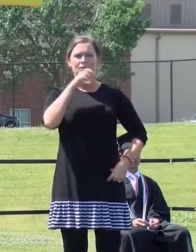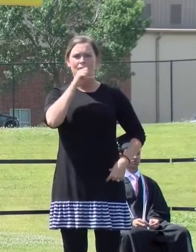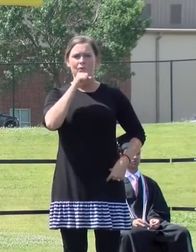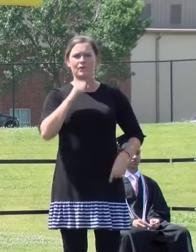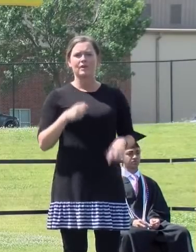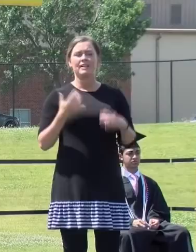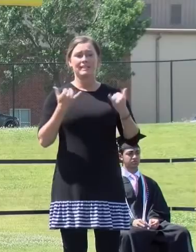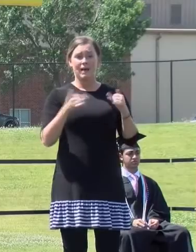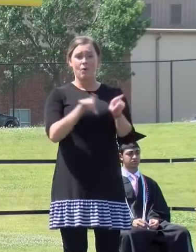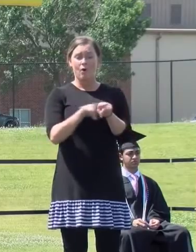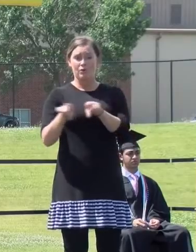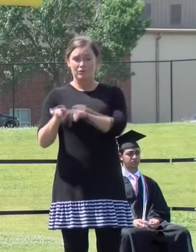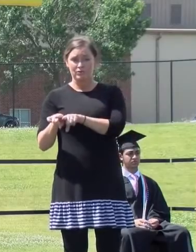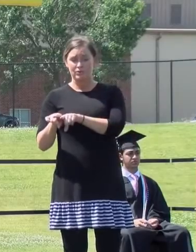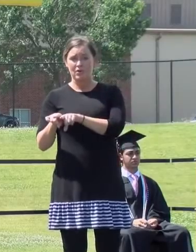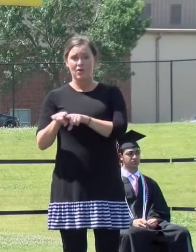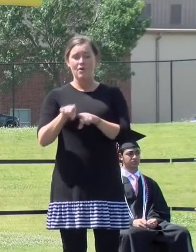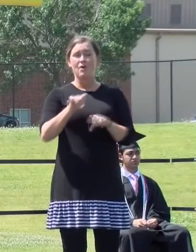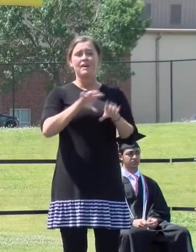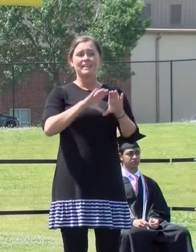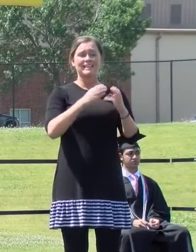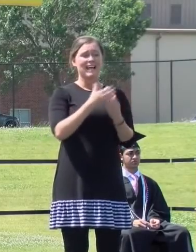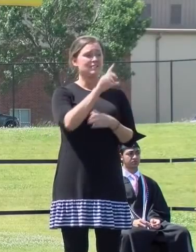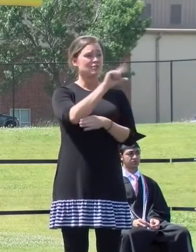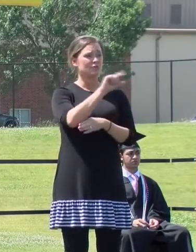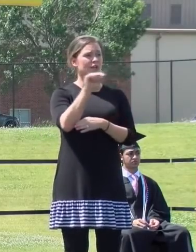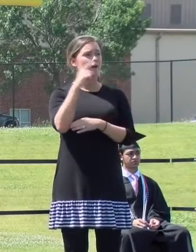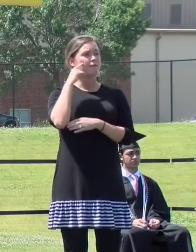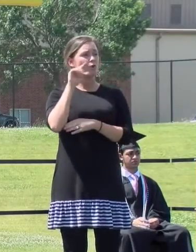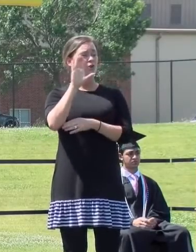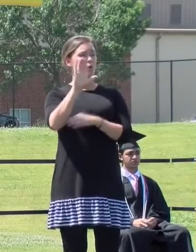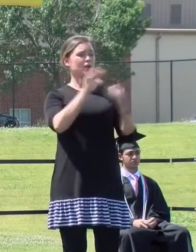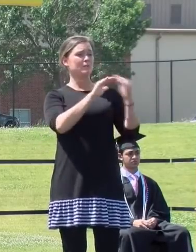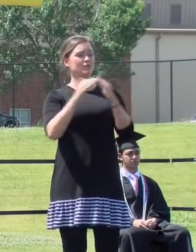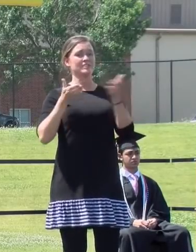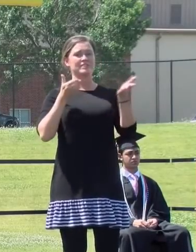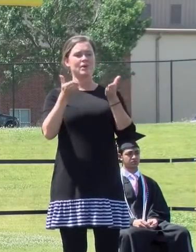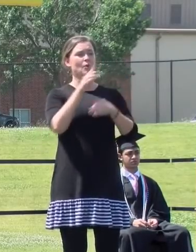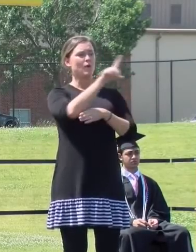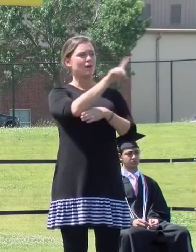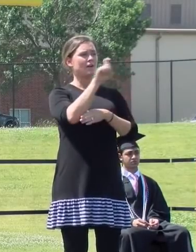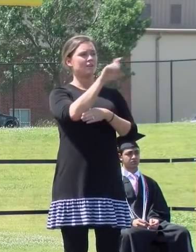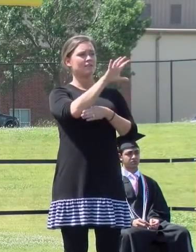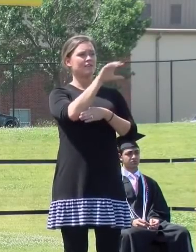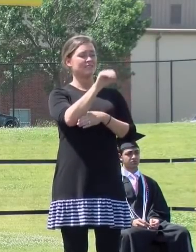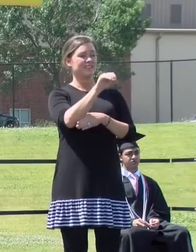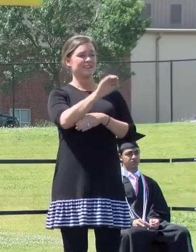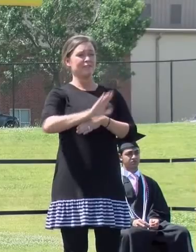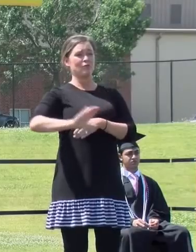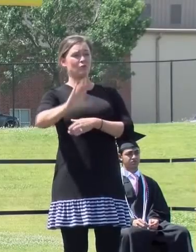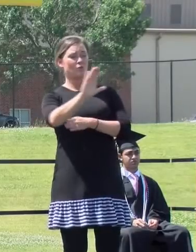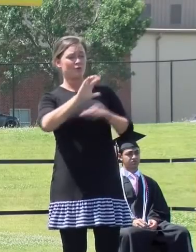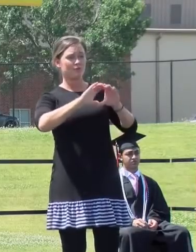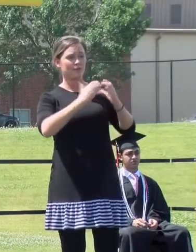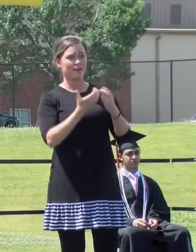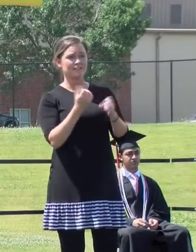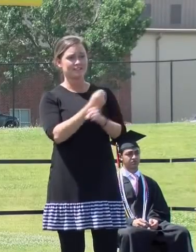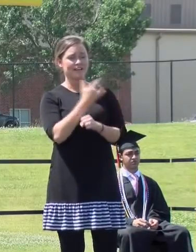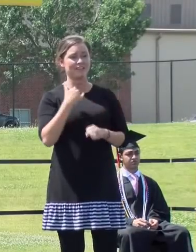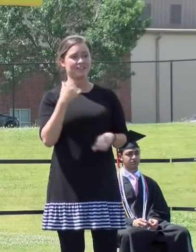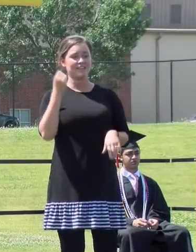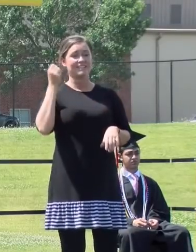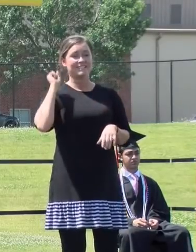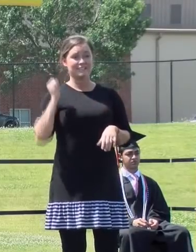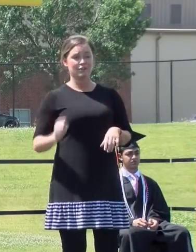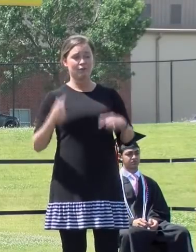of 2020, for your community service, 150 members of your class earned the Silver